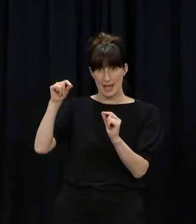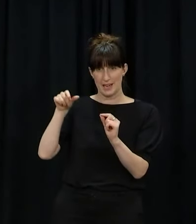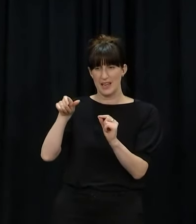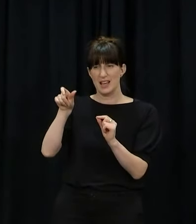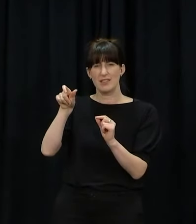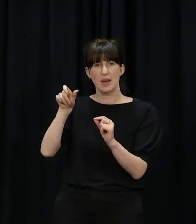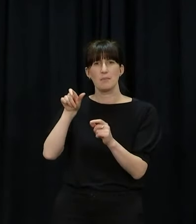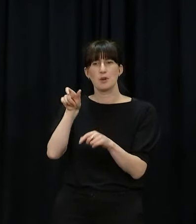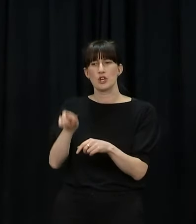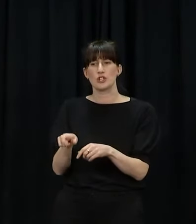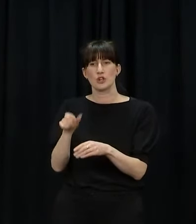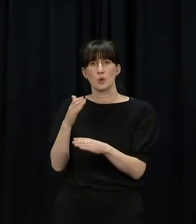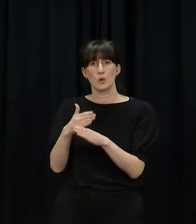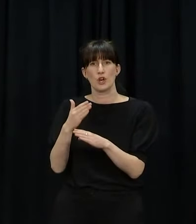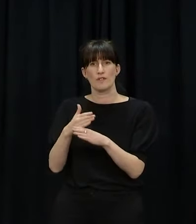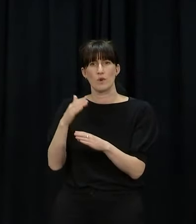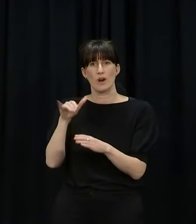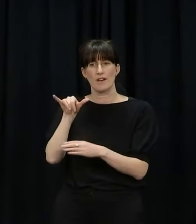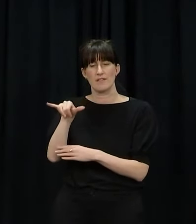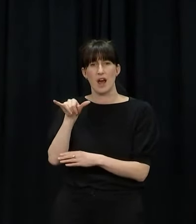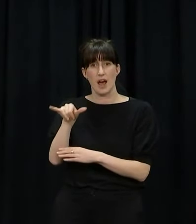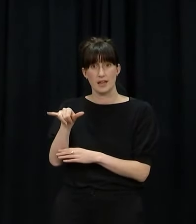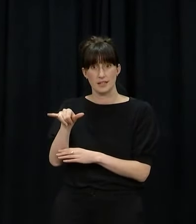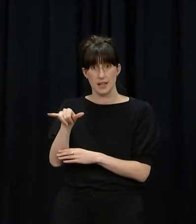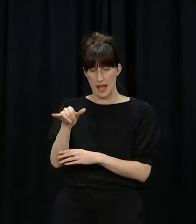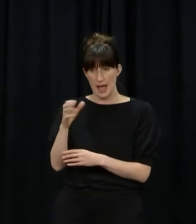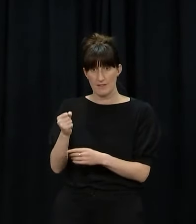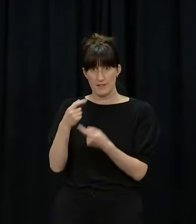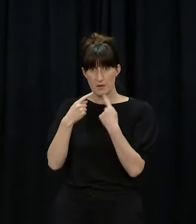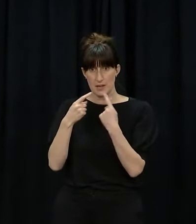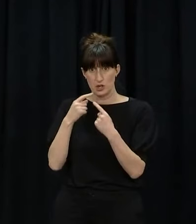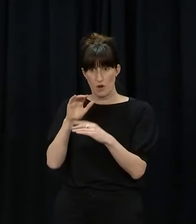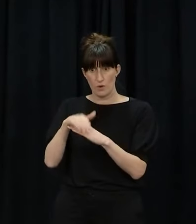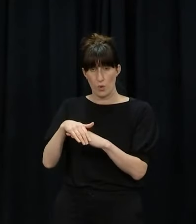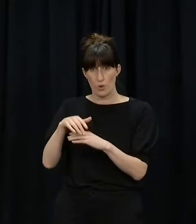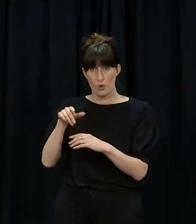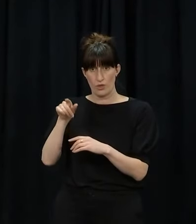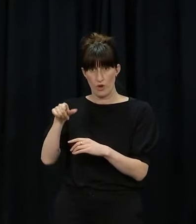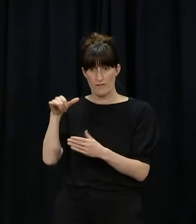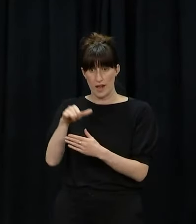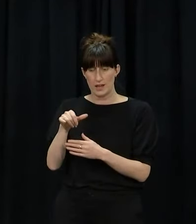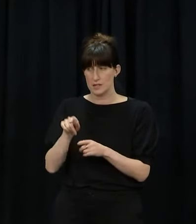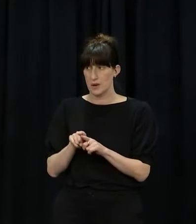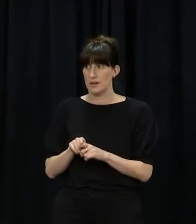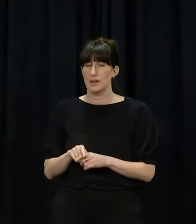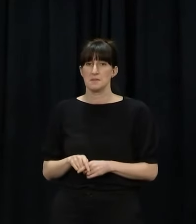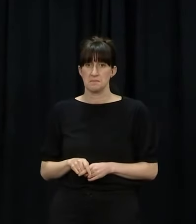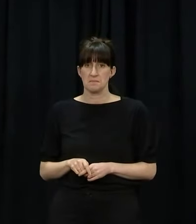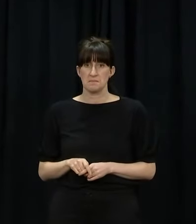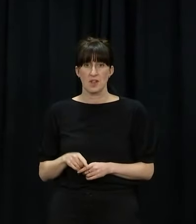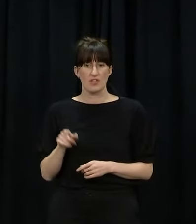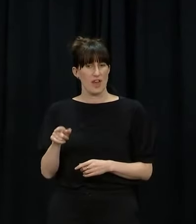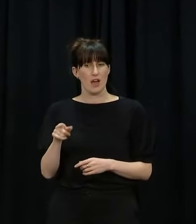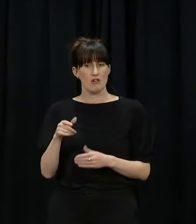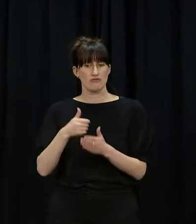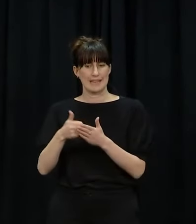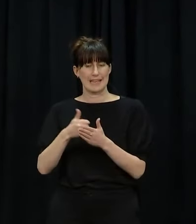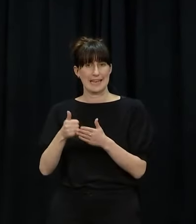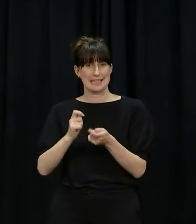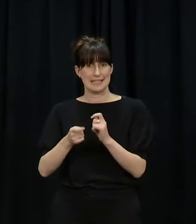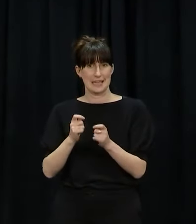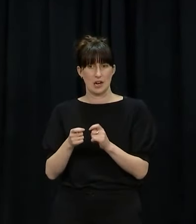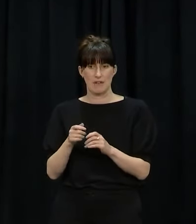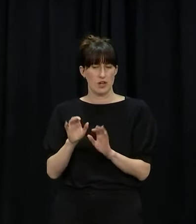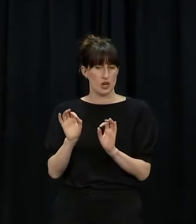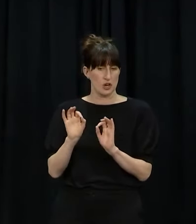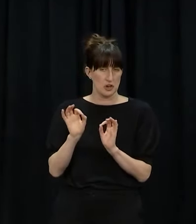well? Have they been retested? So of course they're all on regular testing. I'll go back and double check, but I've had no reports that is an issue of concern. But as I